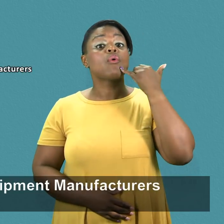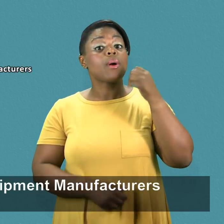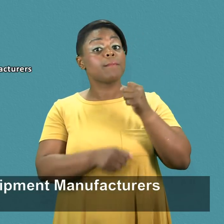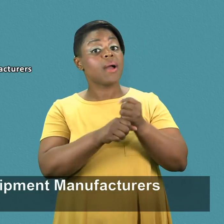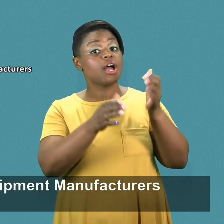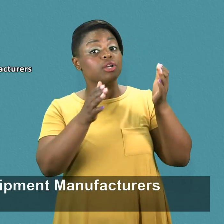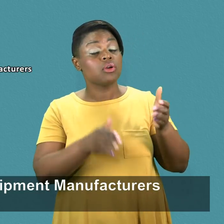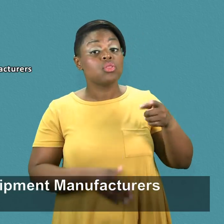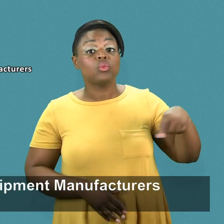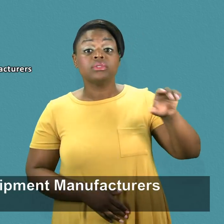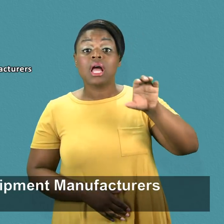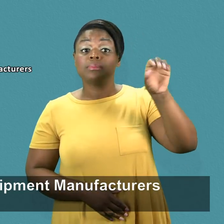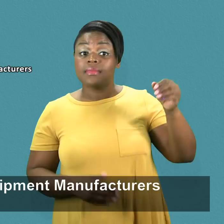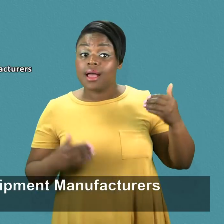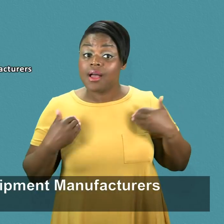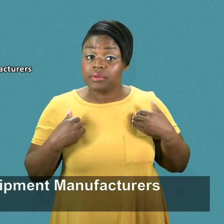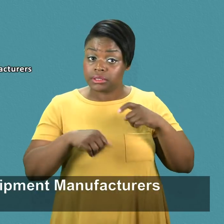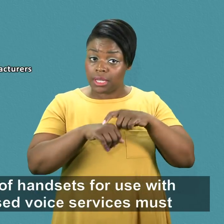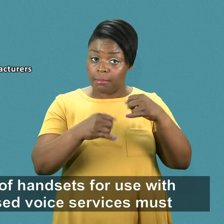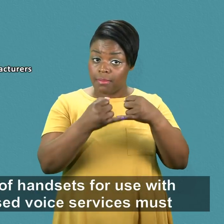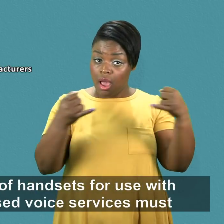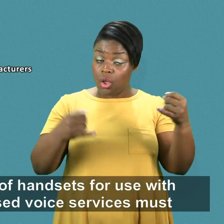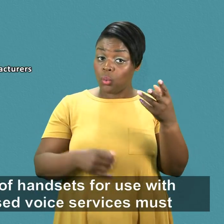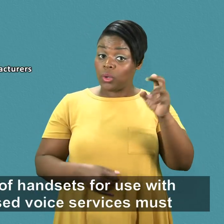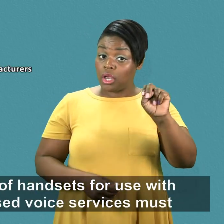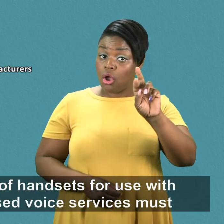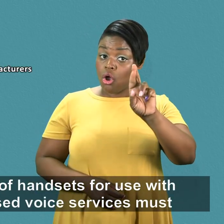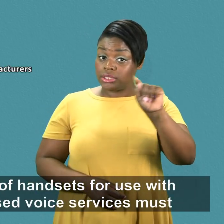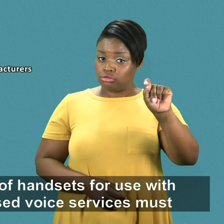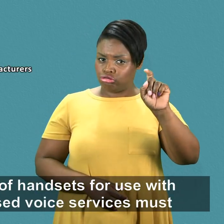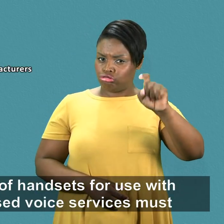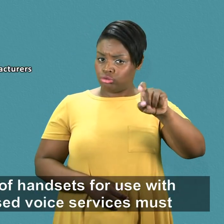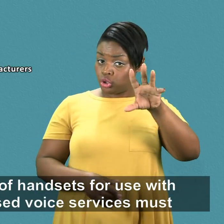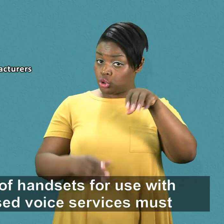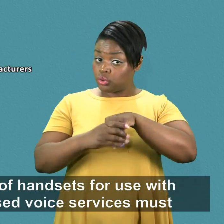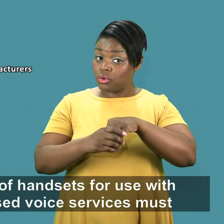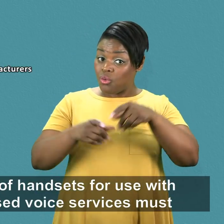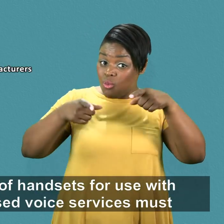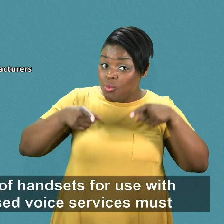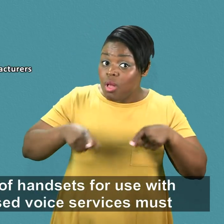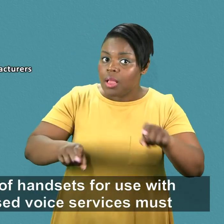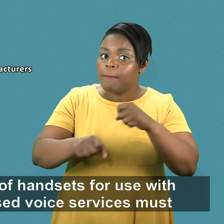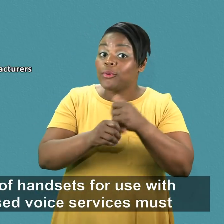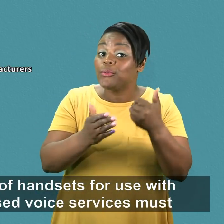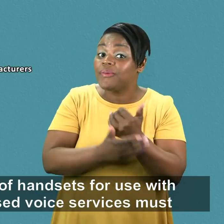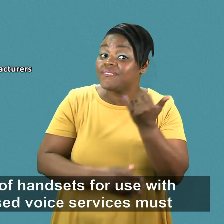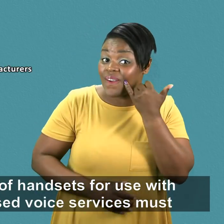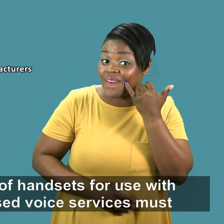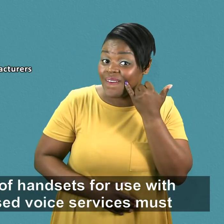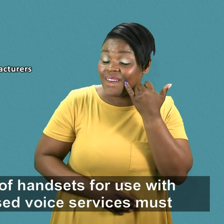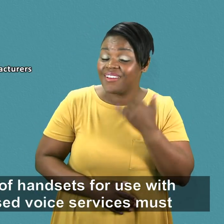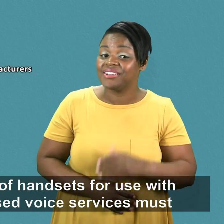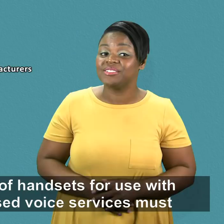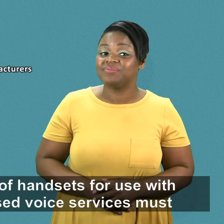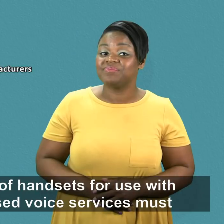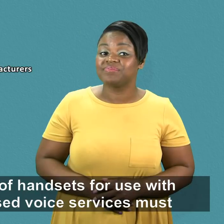Equipment Manufacturers Manufacturers of handsets for use with wireless IP-based voice